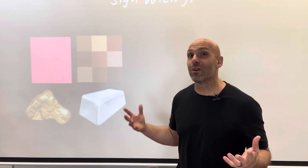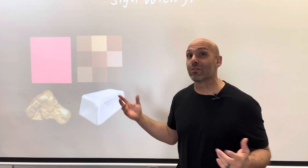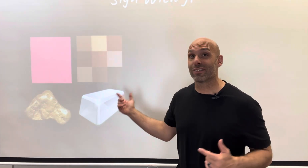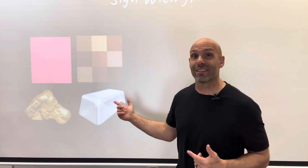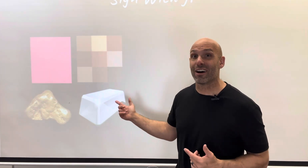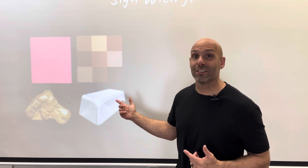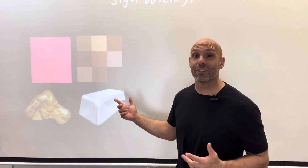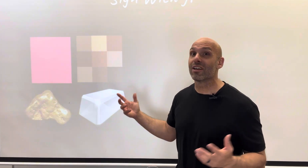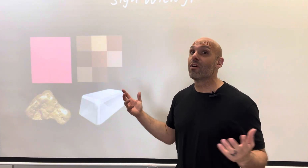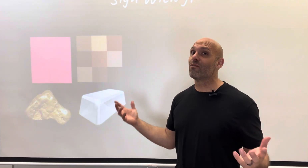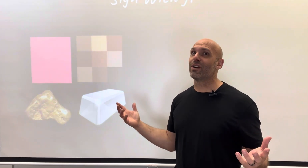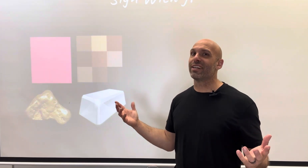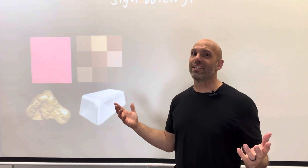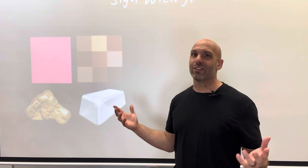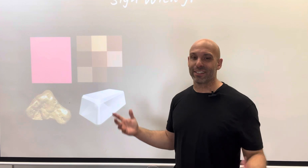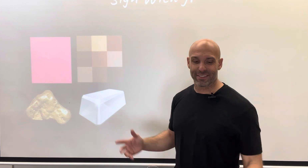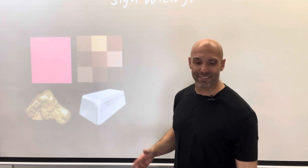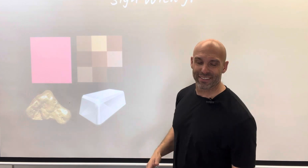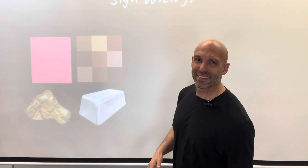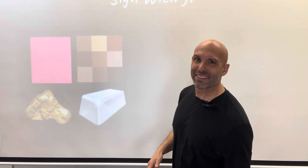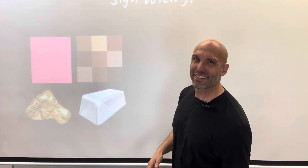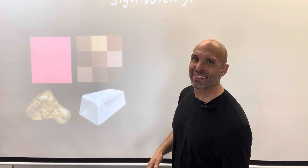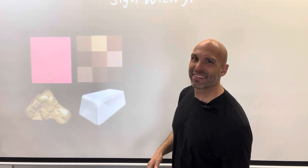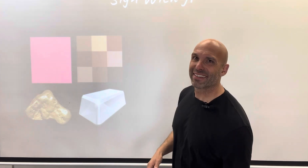those colors very easily.